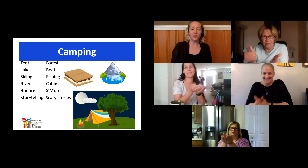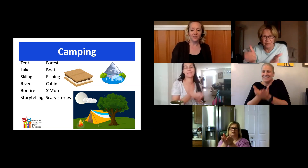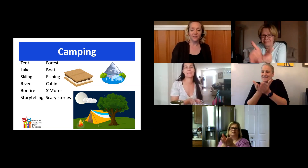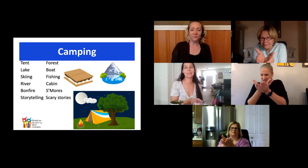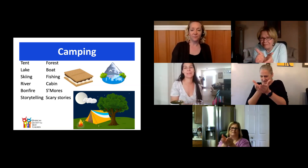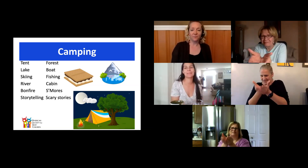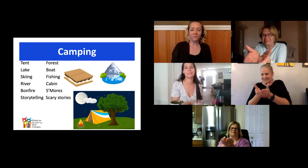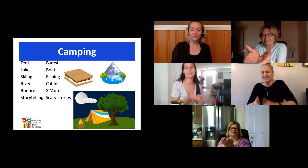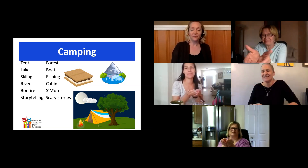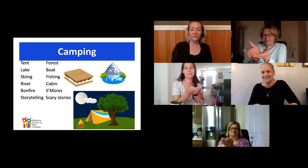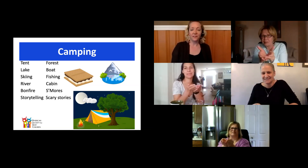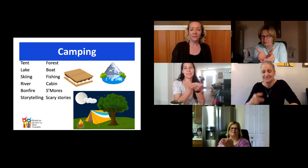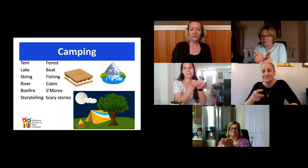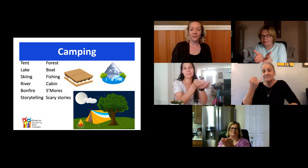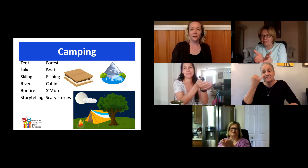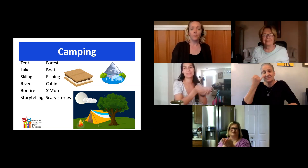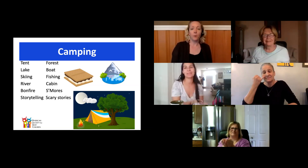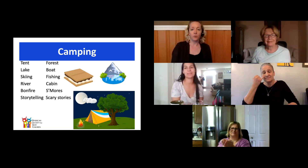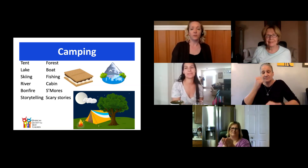Boat.